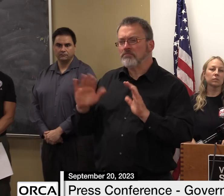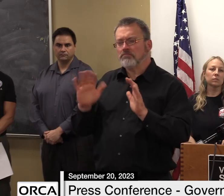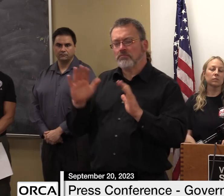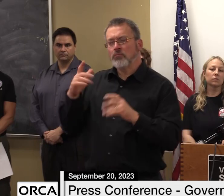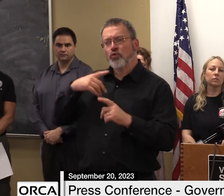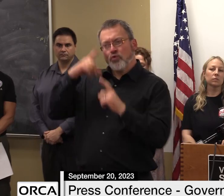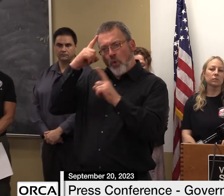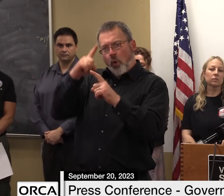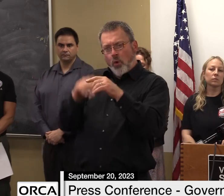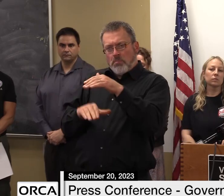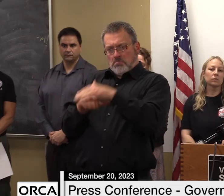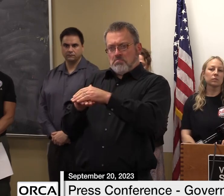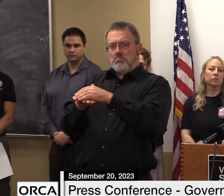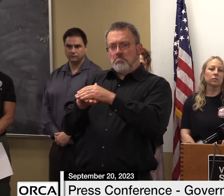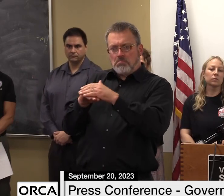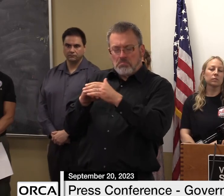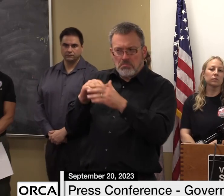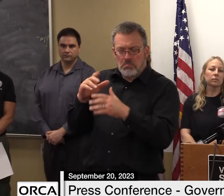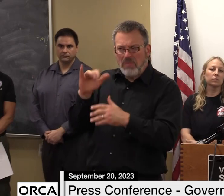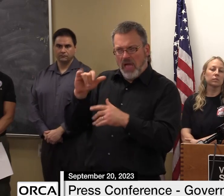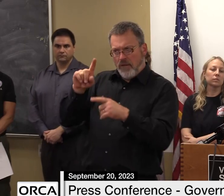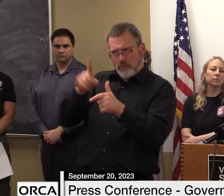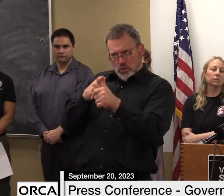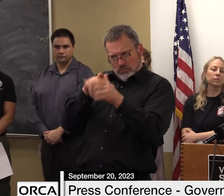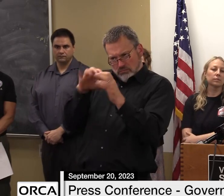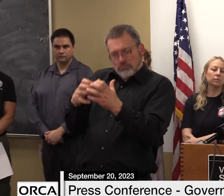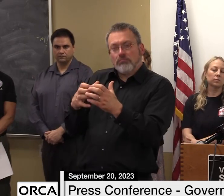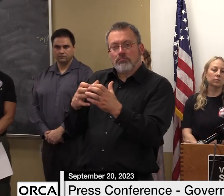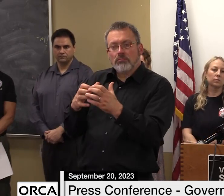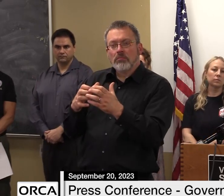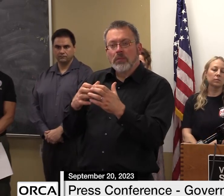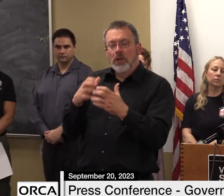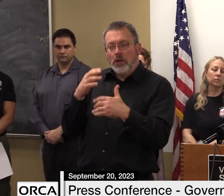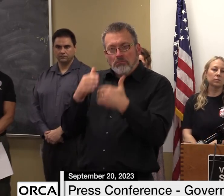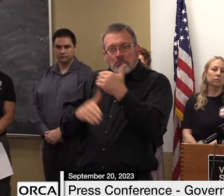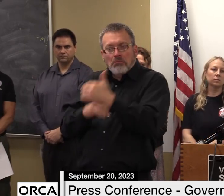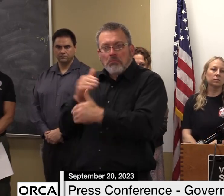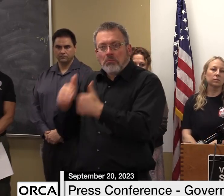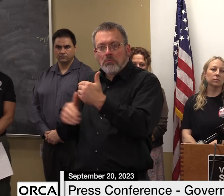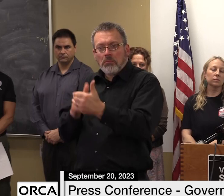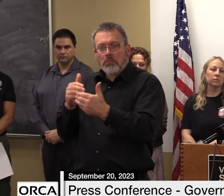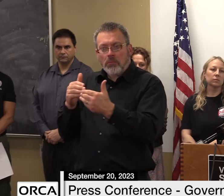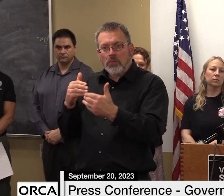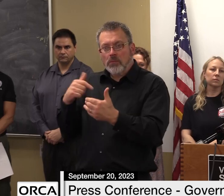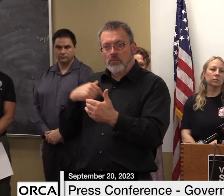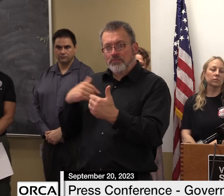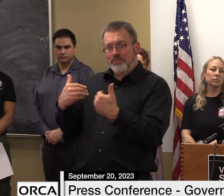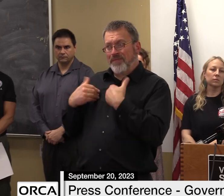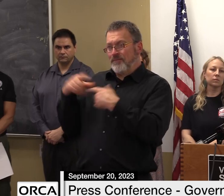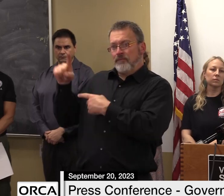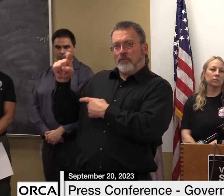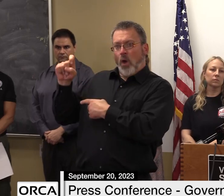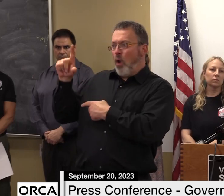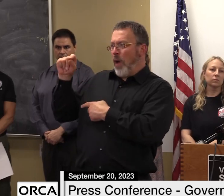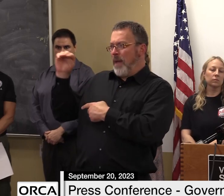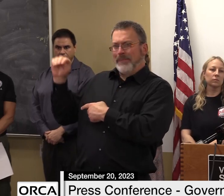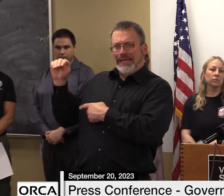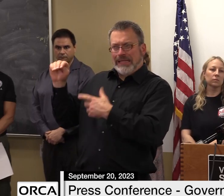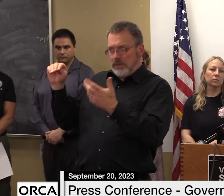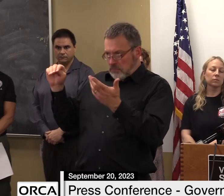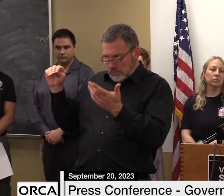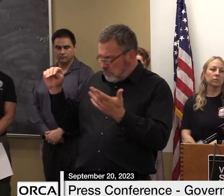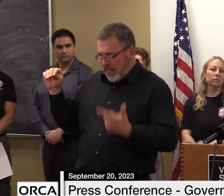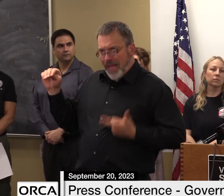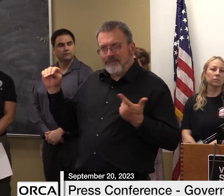phase. Now that we know that there's that $120 million of unmet need, this